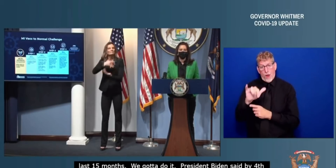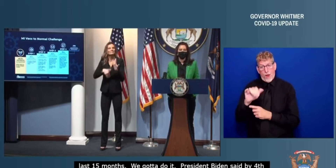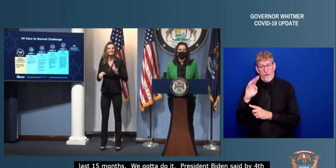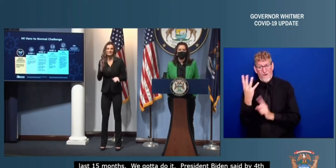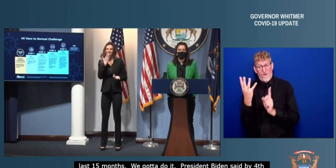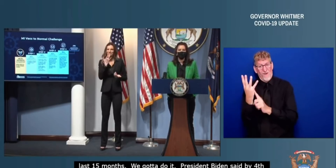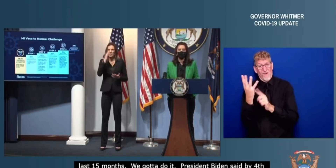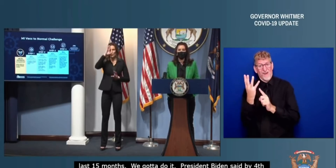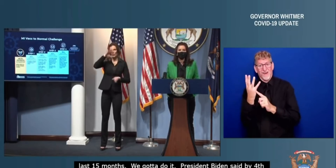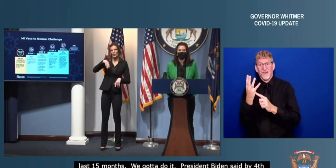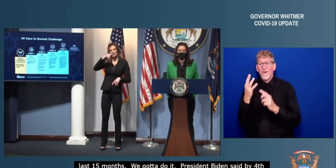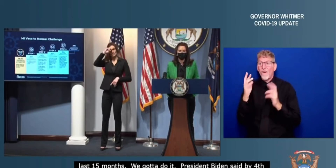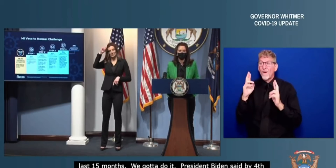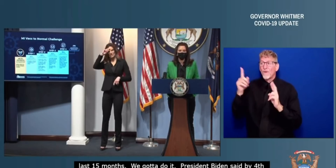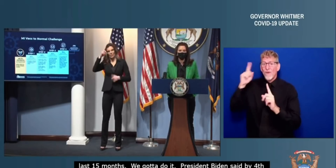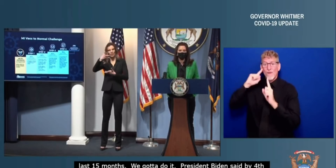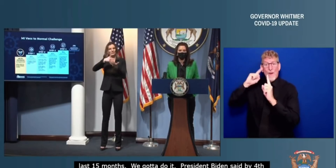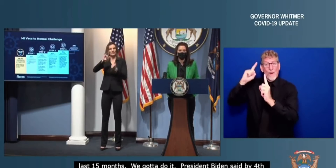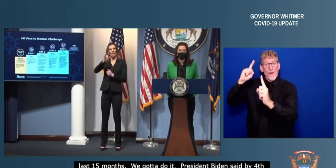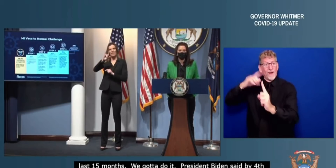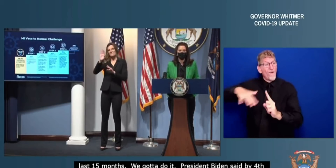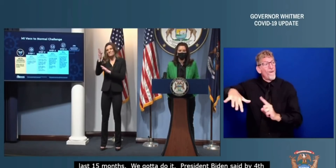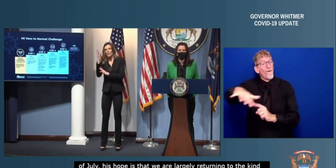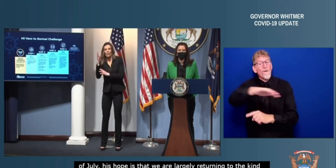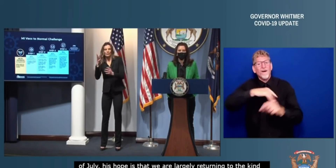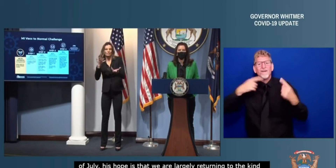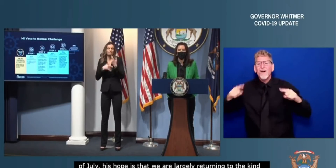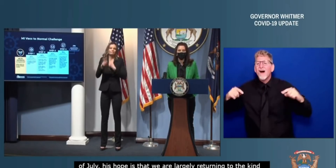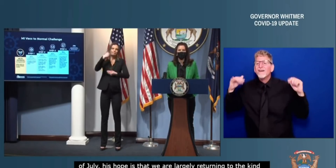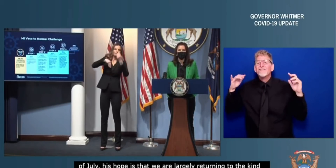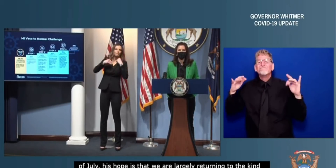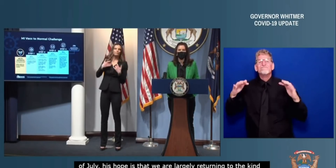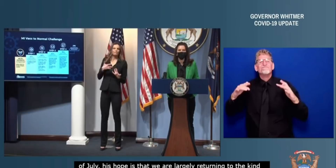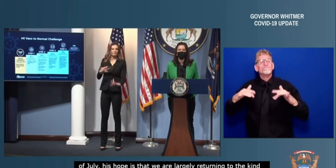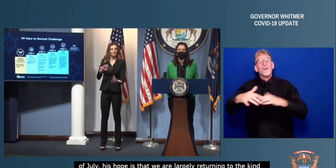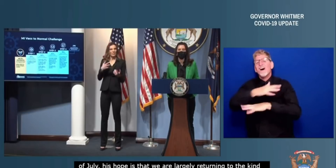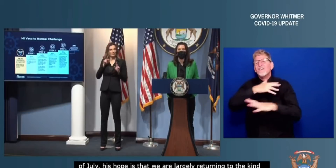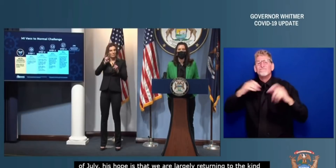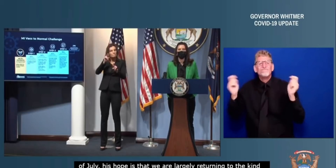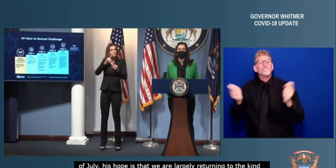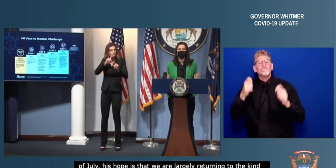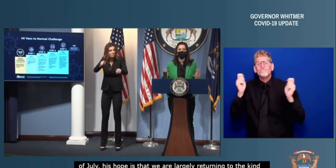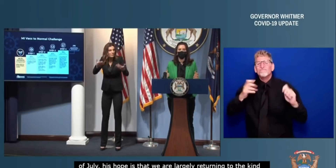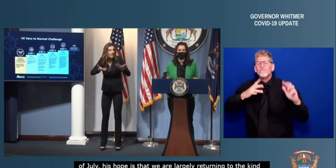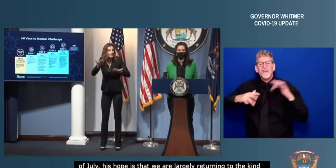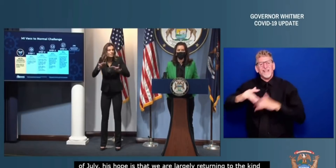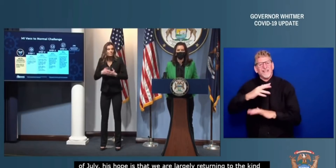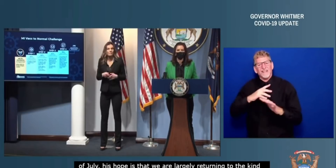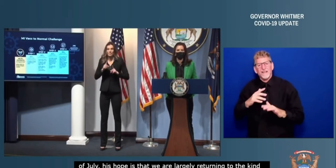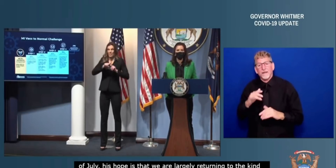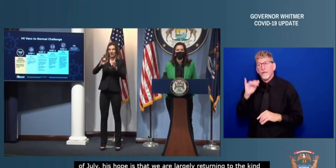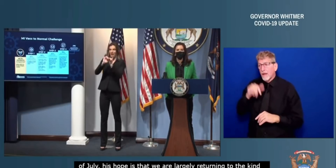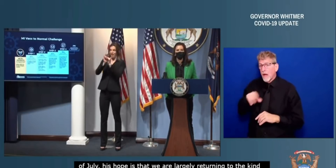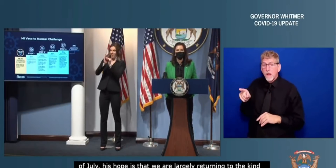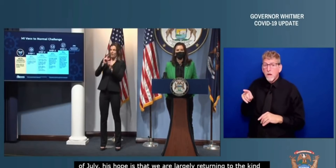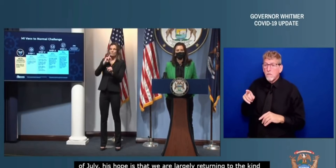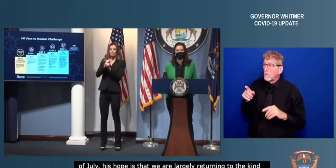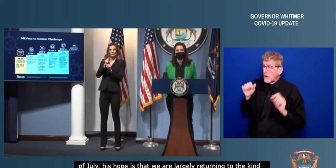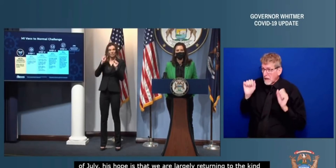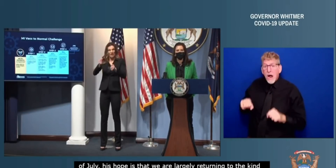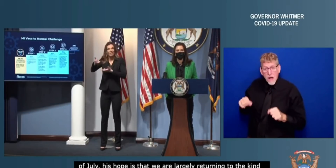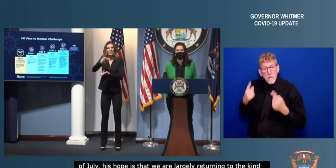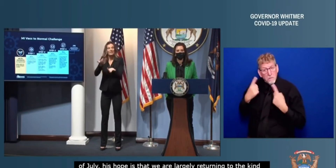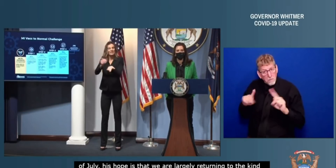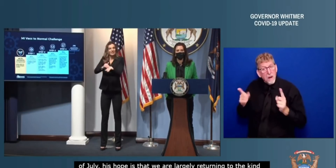all want to see on the 4th of July, and that's a very real possibility. It's dependent on us working together to get the majority of